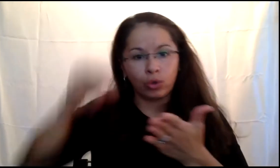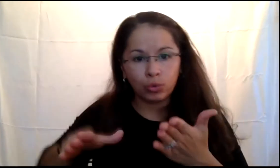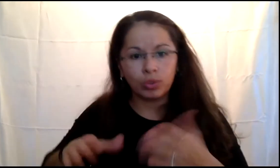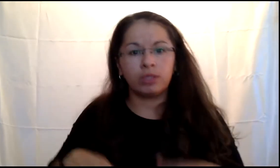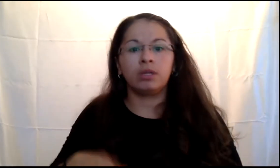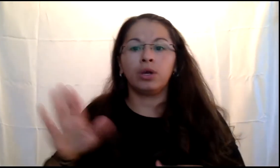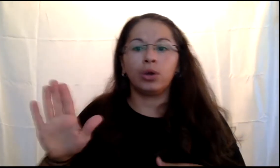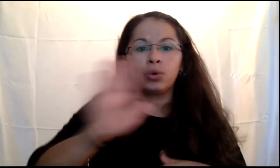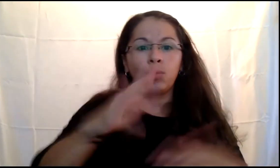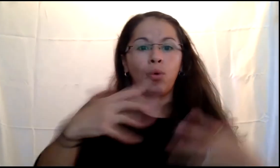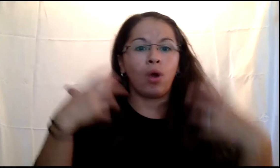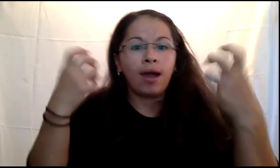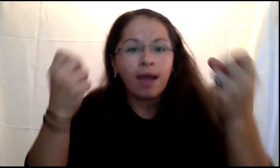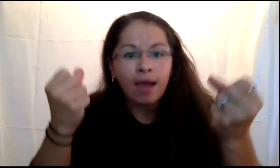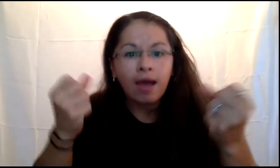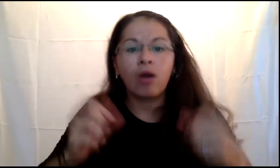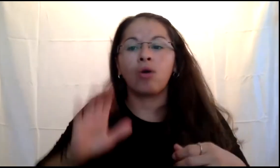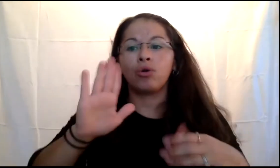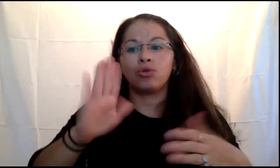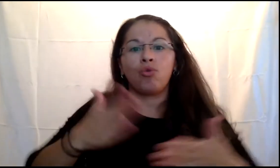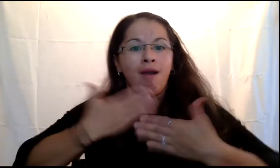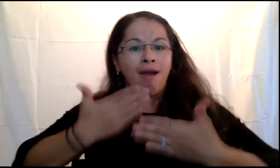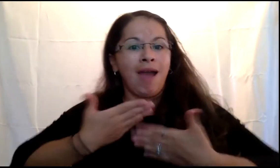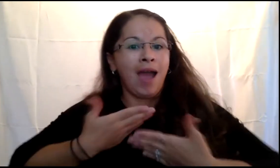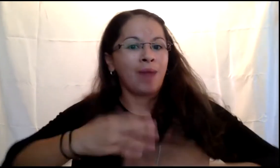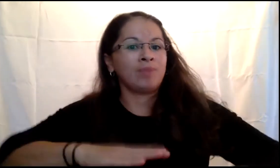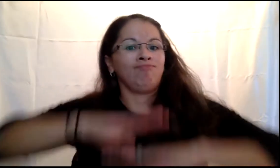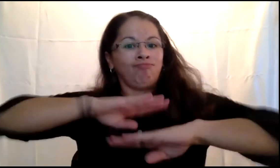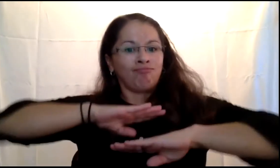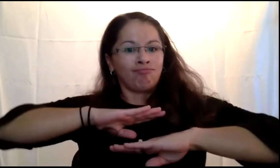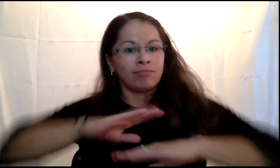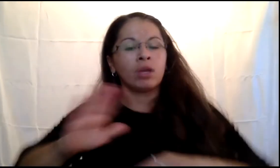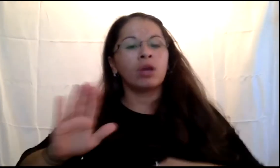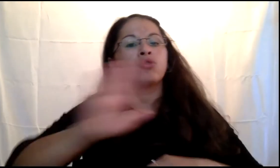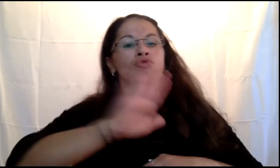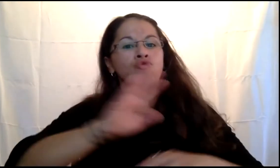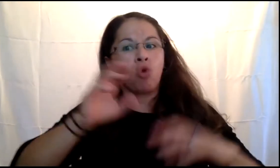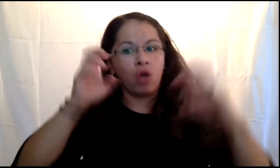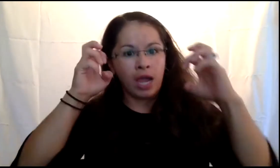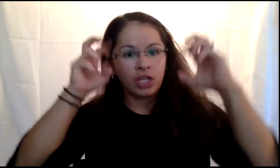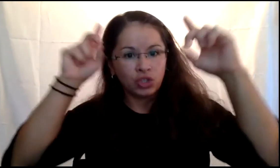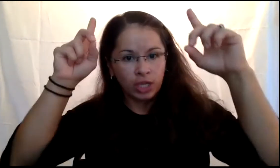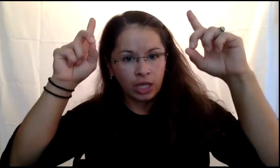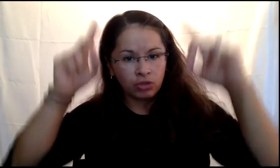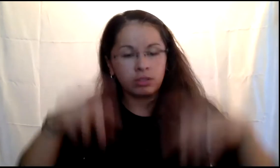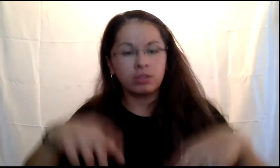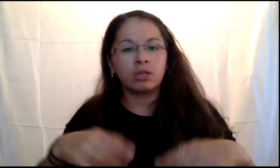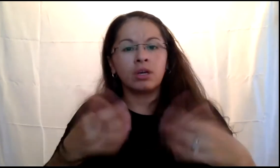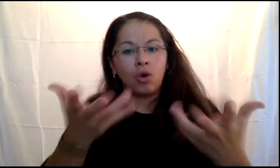happiness, on your education, and on successfully transitioning you from high school into whatever that next